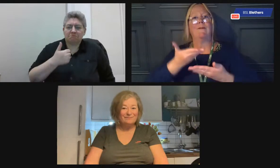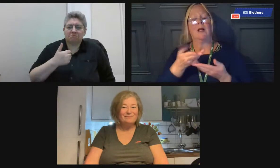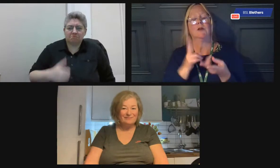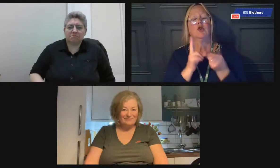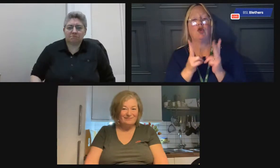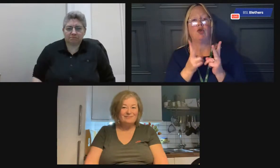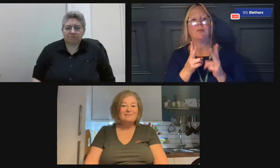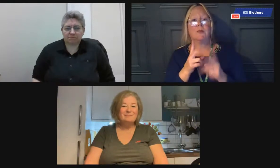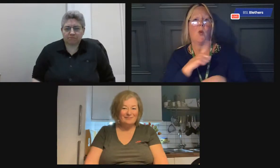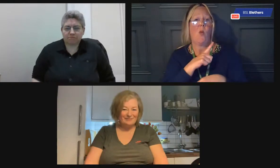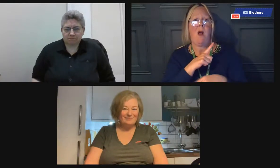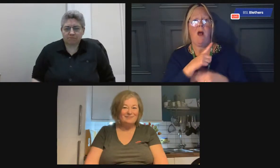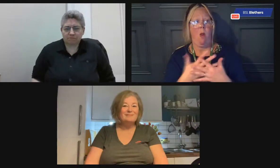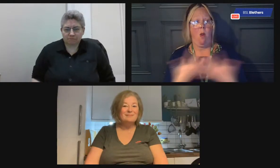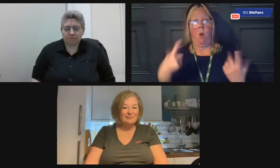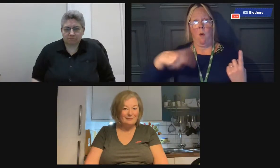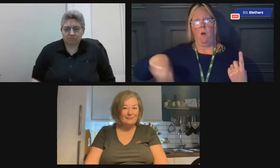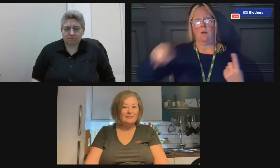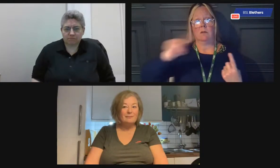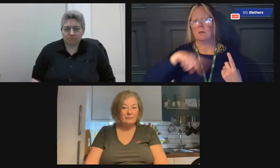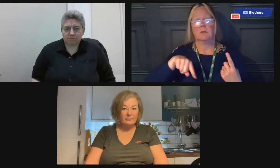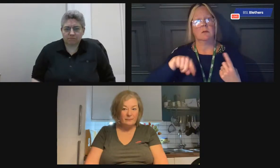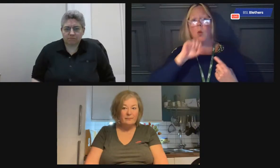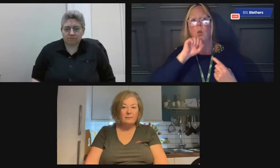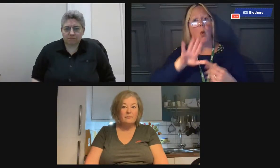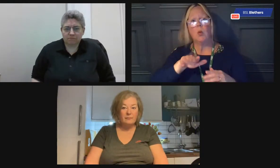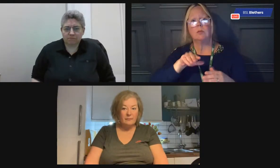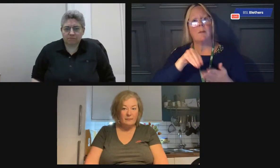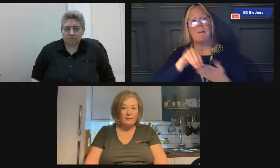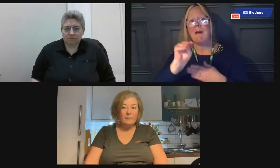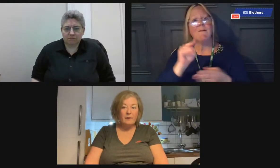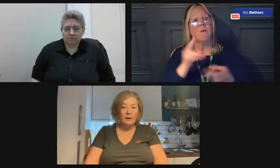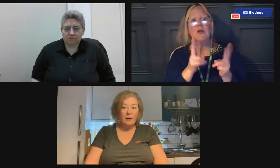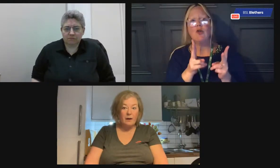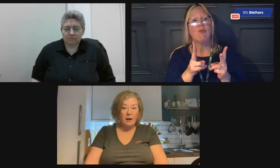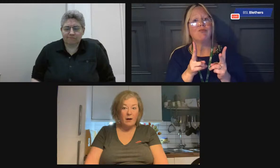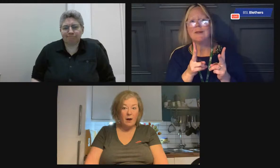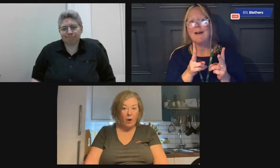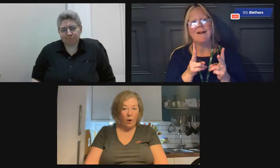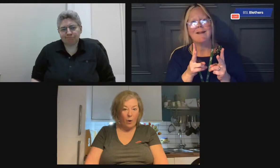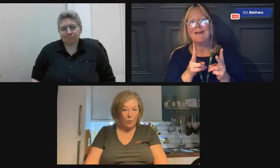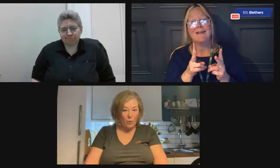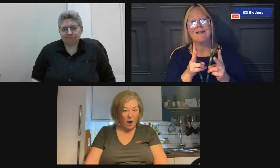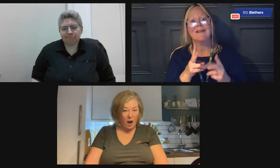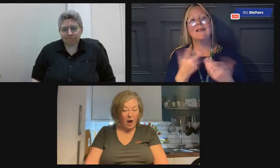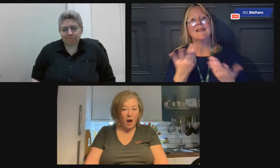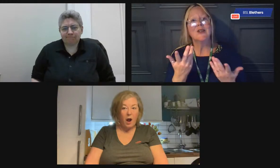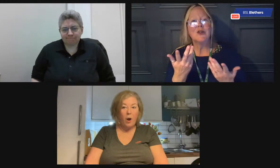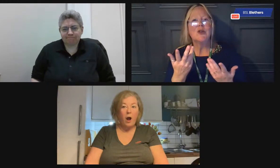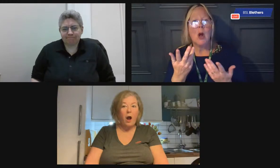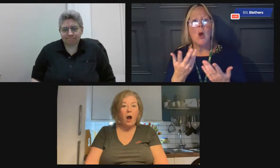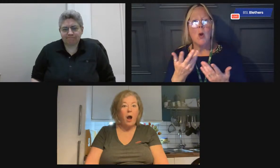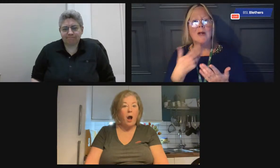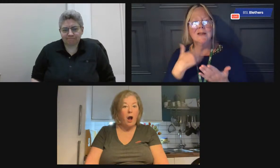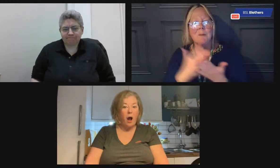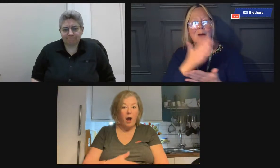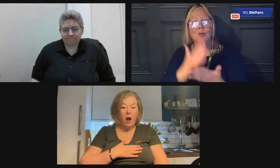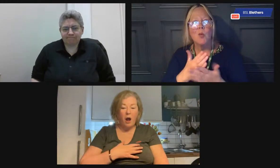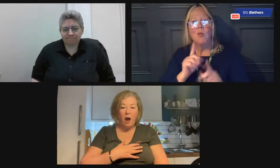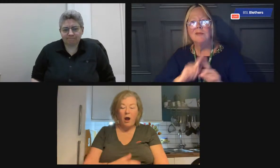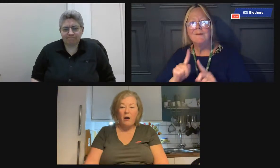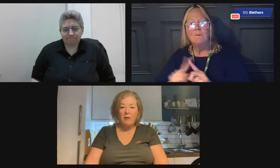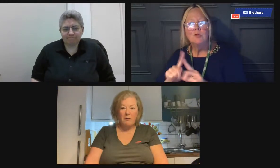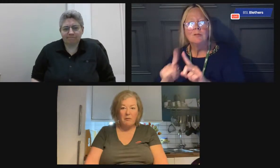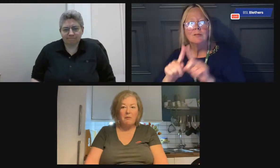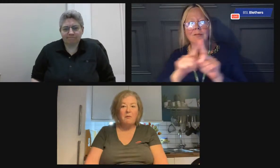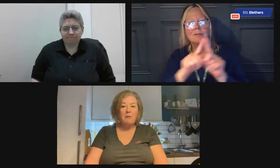support group. I think language access is critical, because